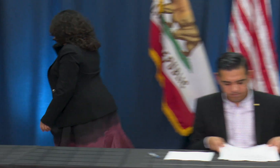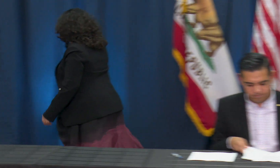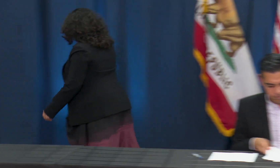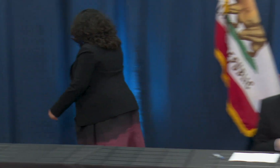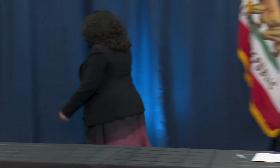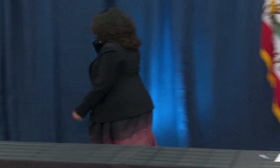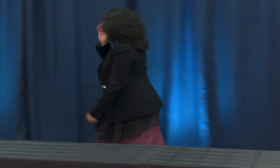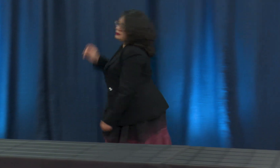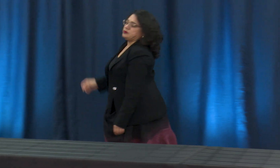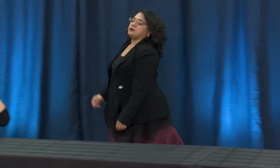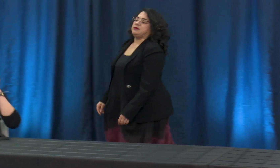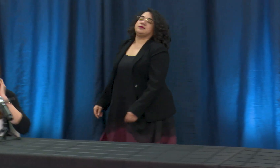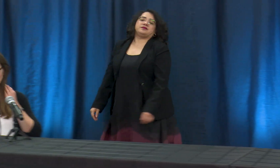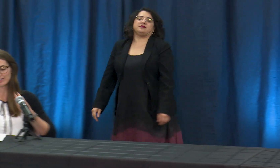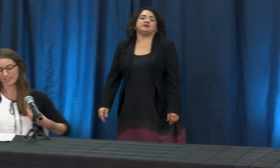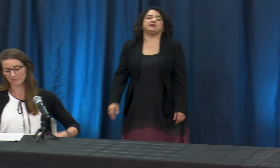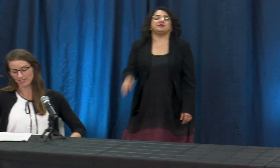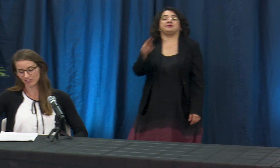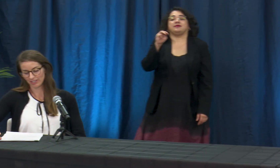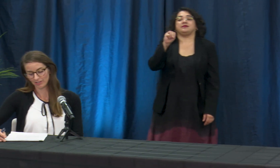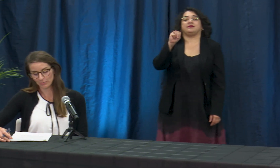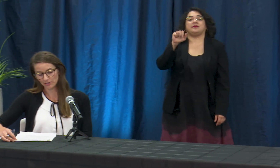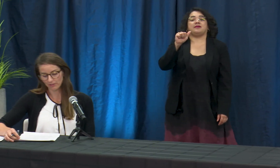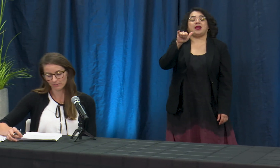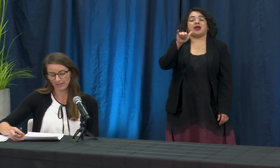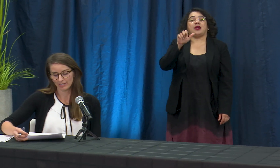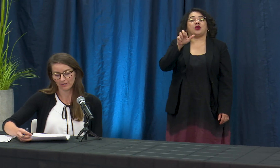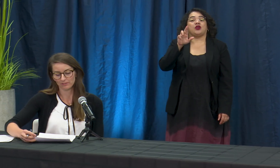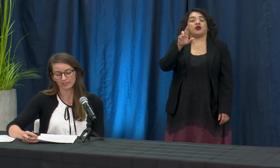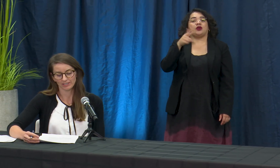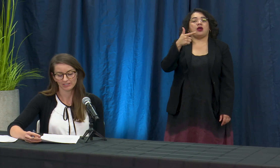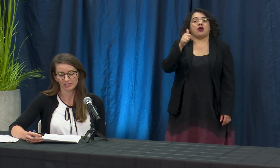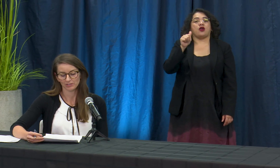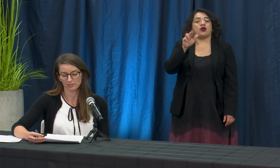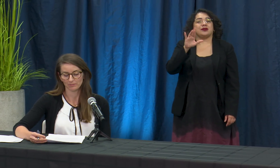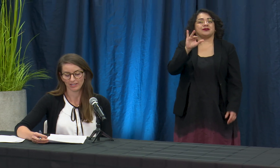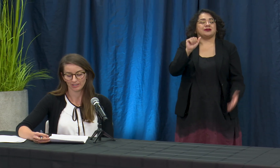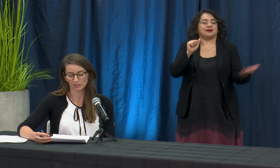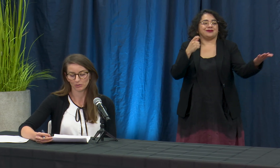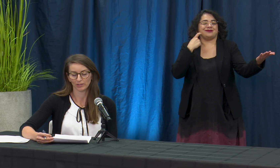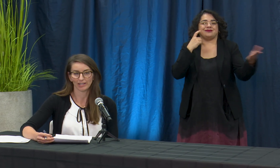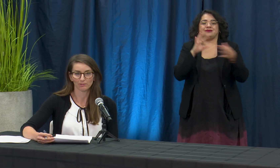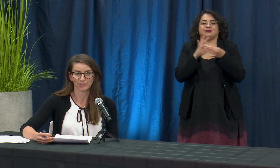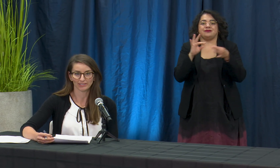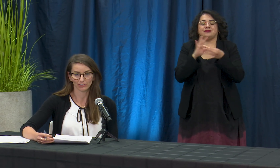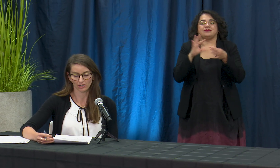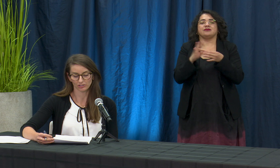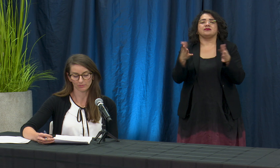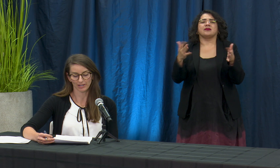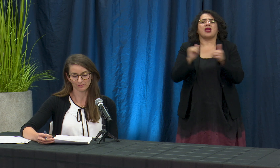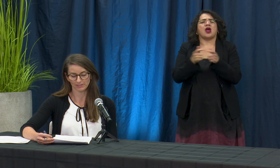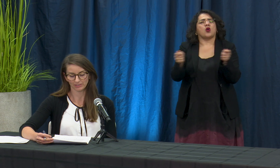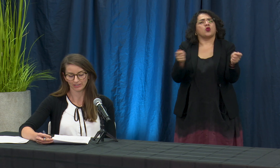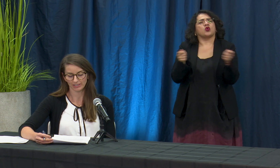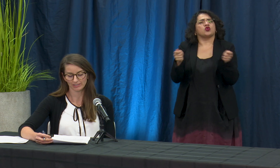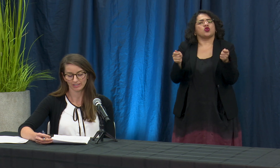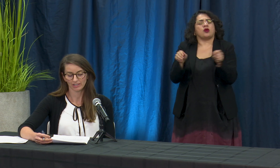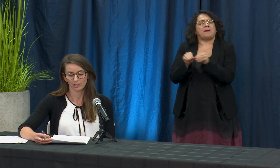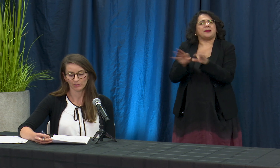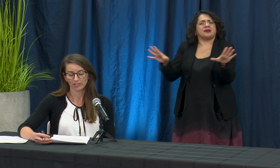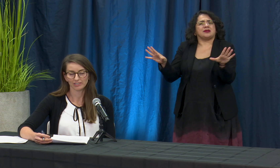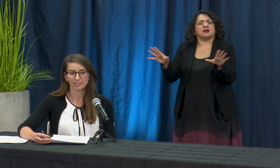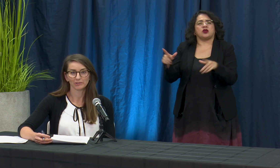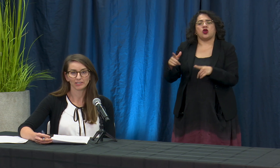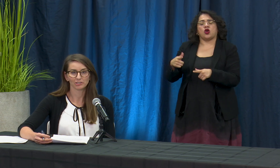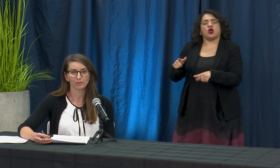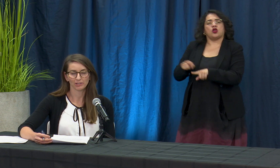Mayor. As Mayor Garcia mentioned, one of our main efforts continues to be controlling outbreaks at long-term care facilities.